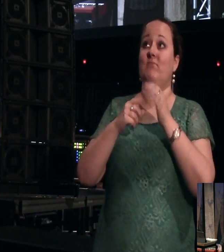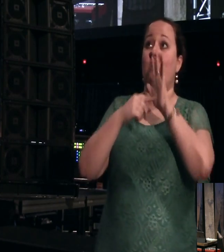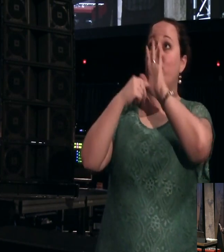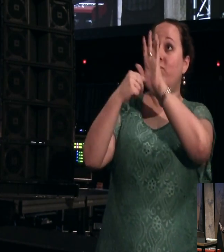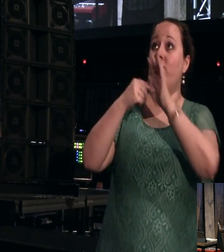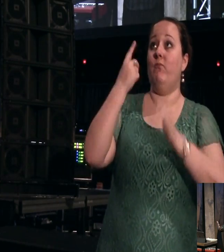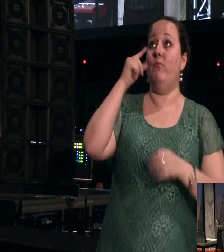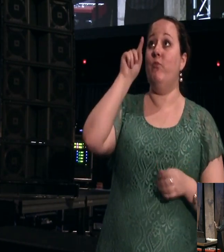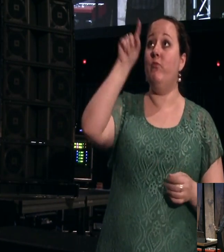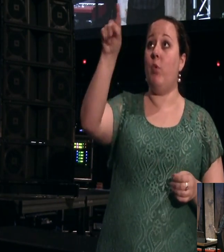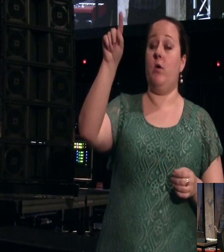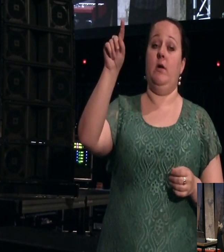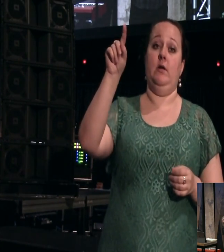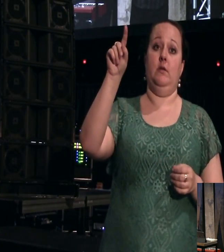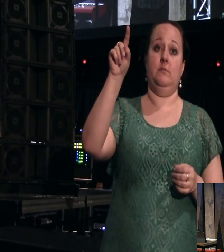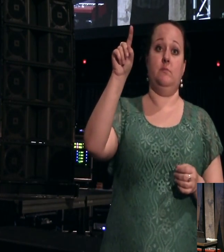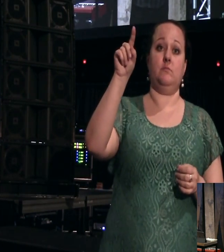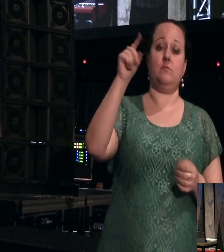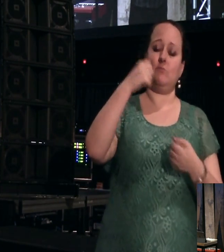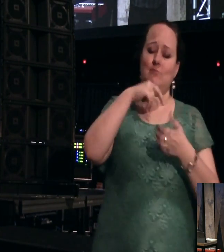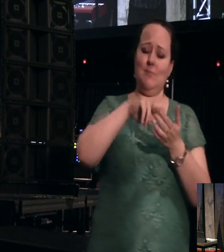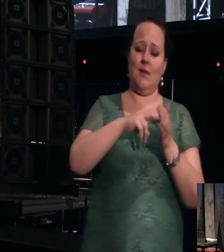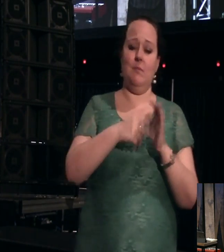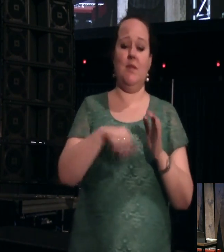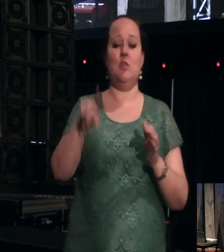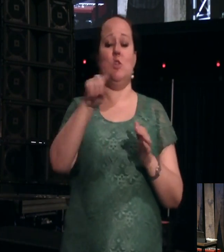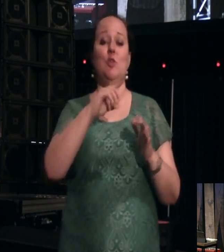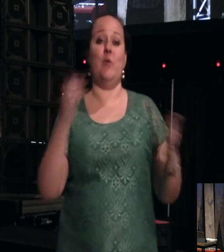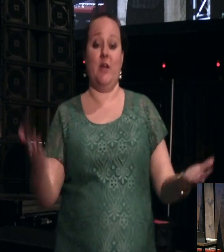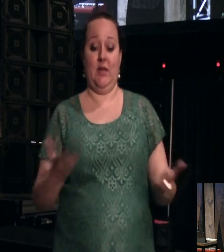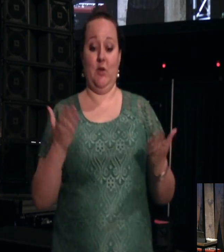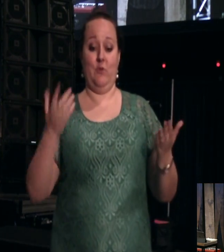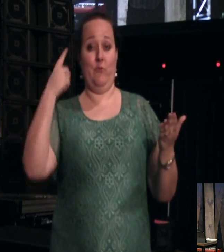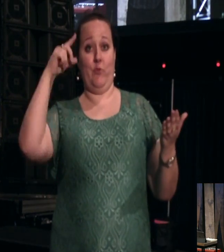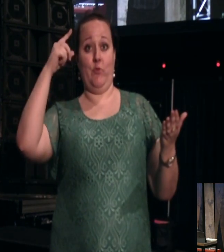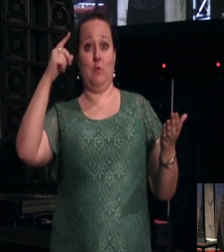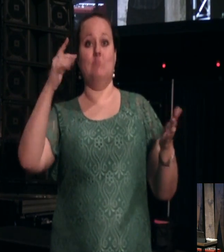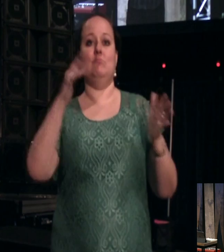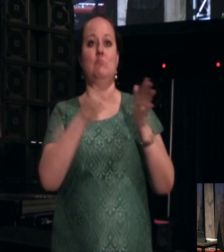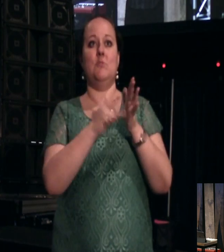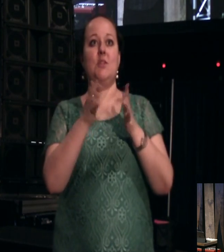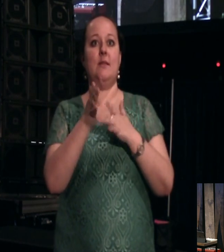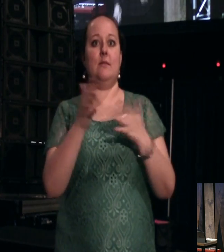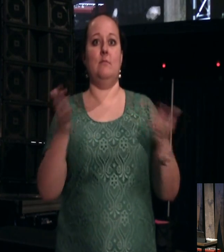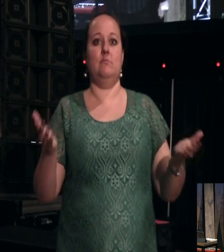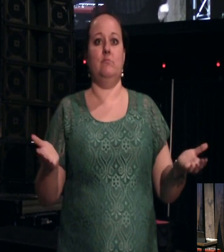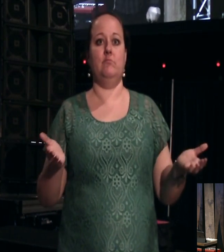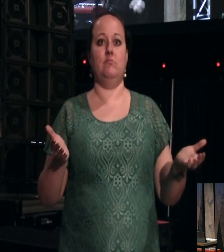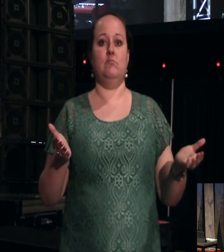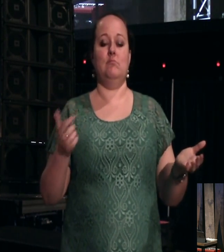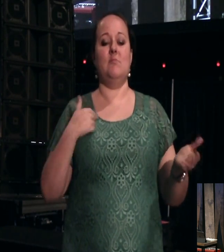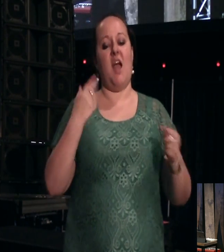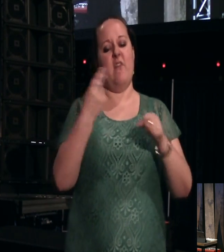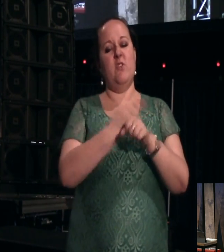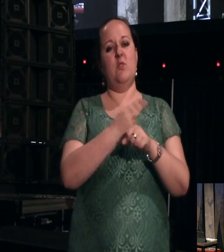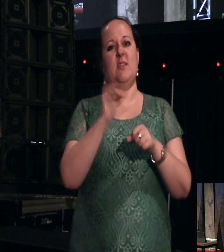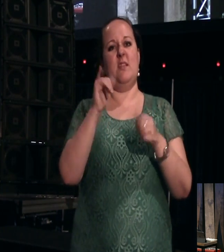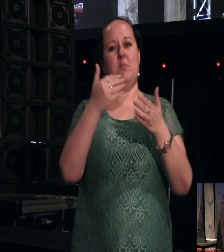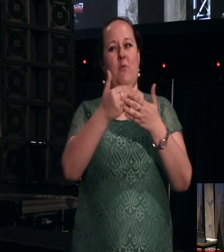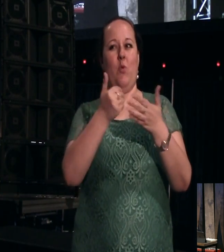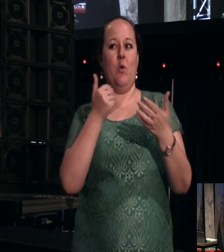and for Jesus. Here's what that means. It means you exist for